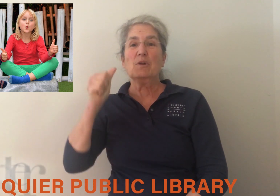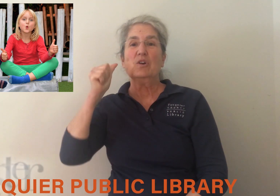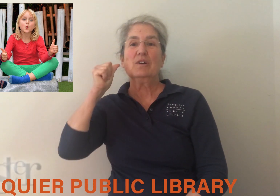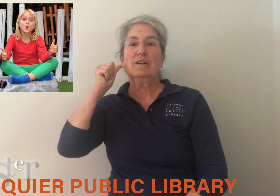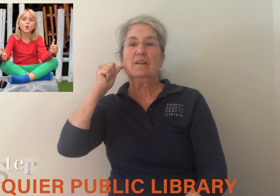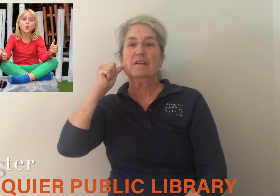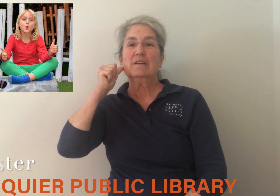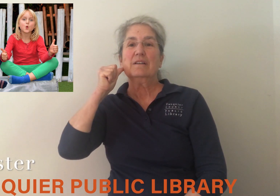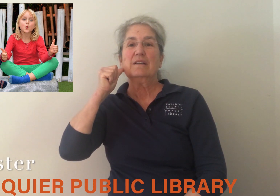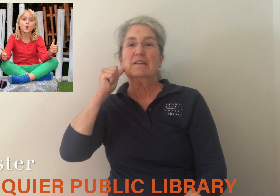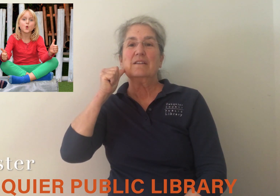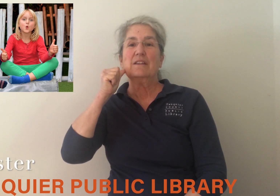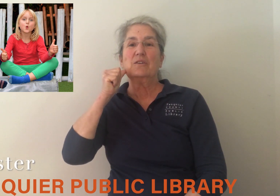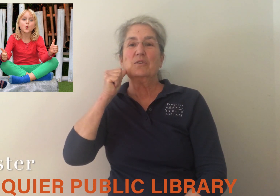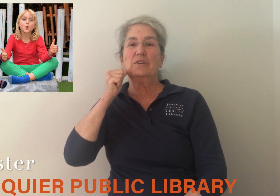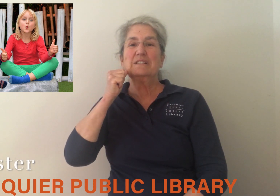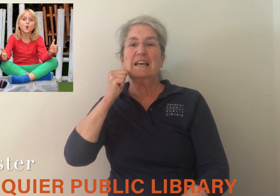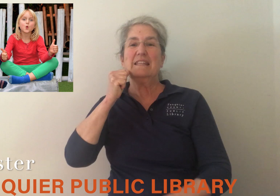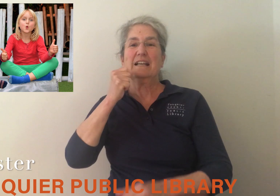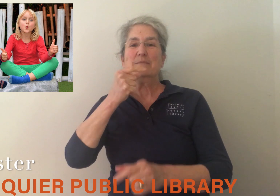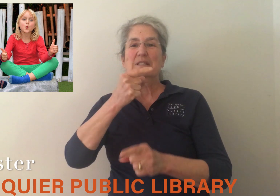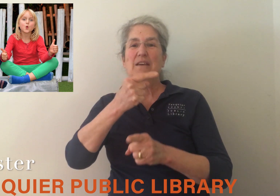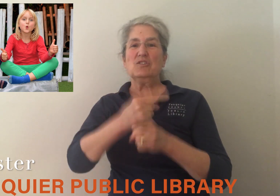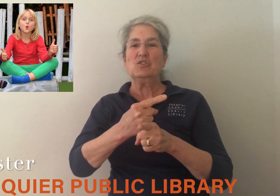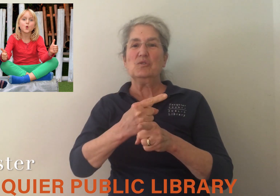similar. The girl sign that comes down to